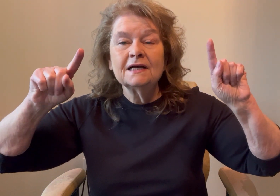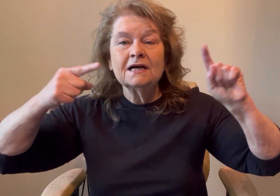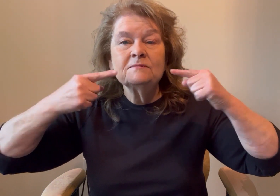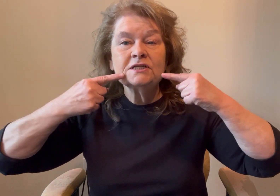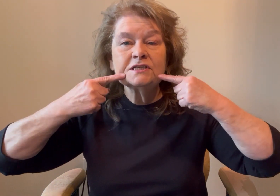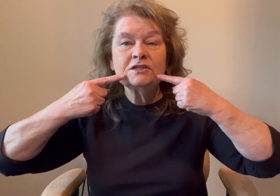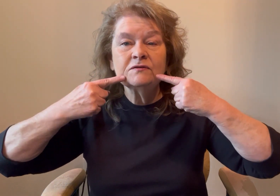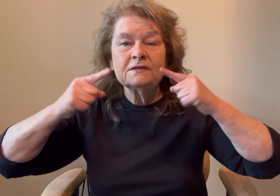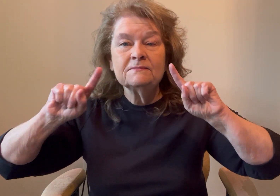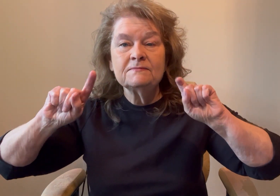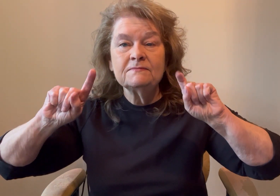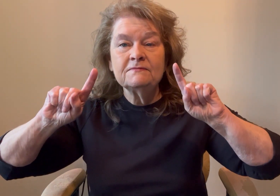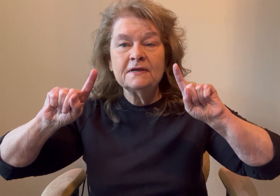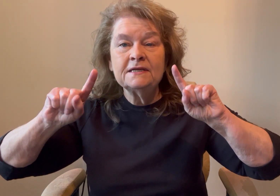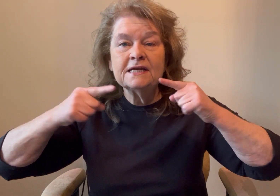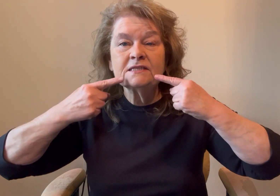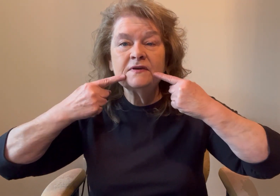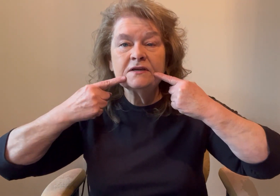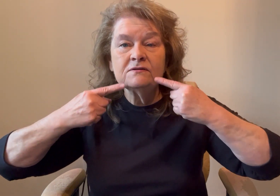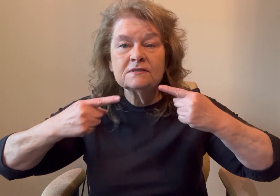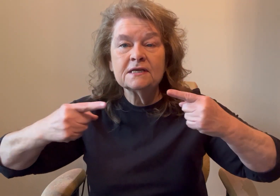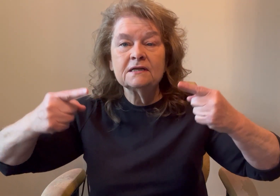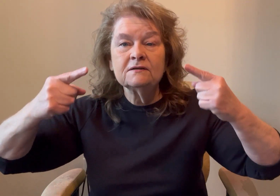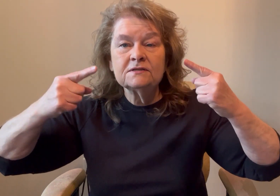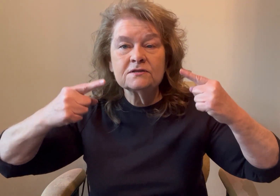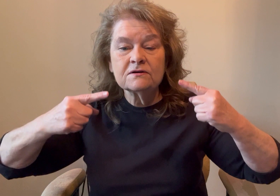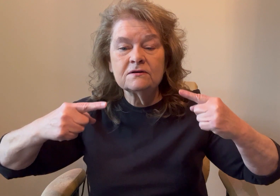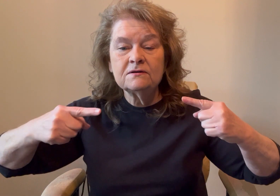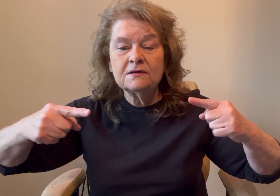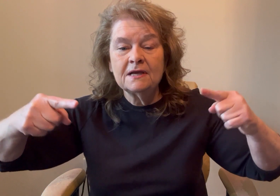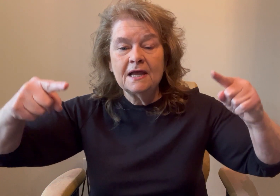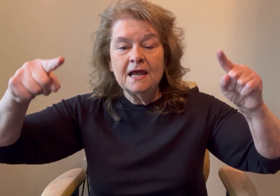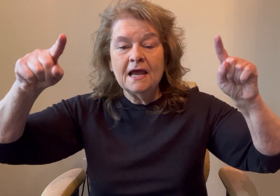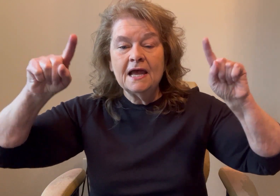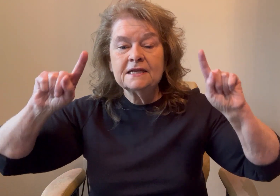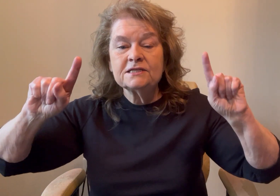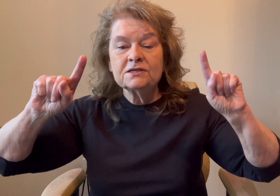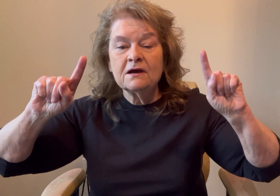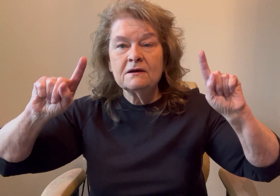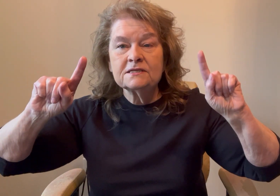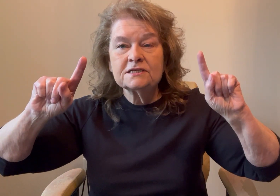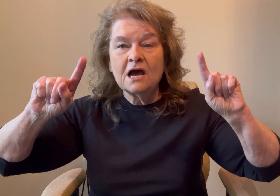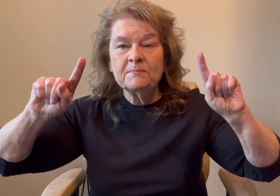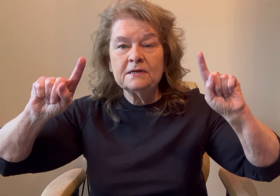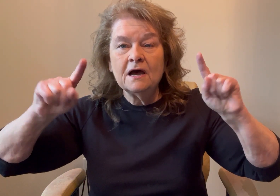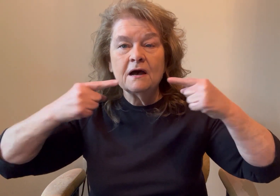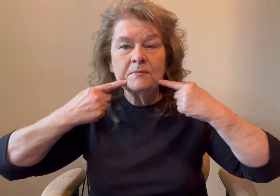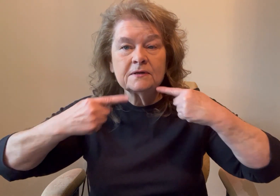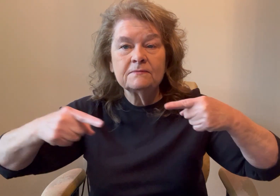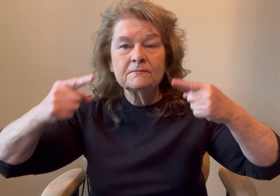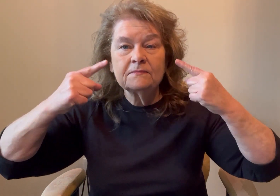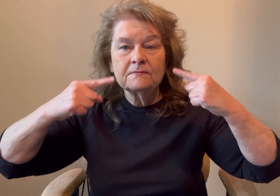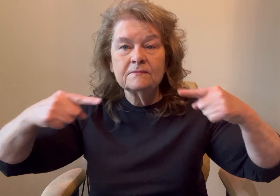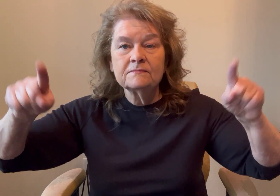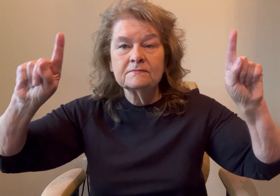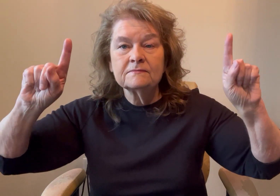I'm just doing index fingers in a little circle and stopping up.